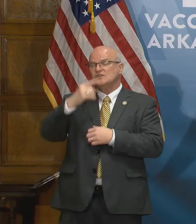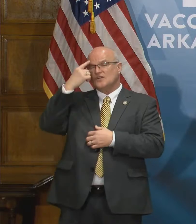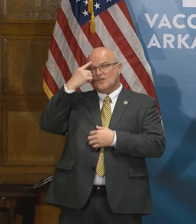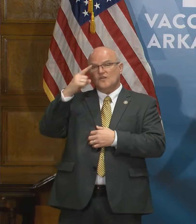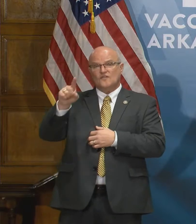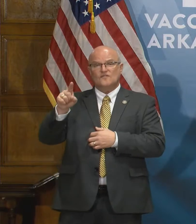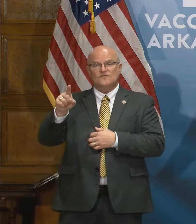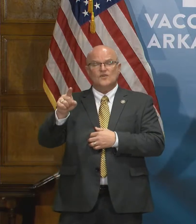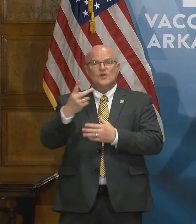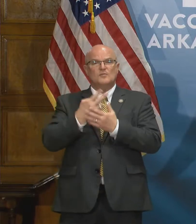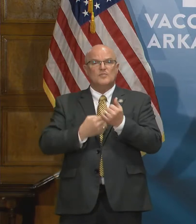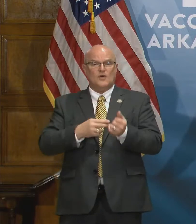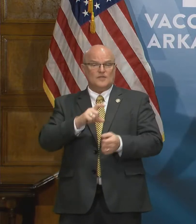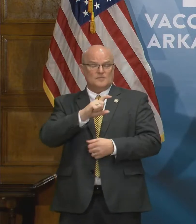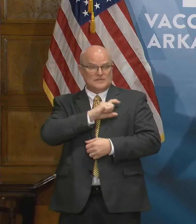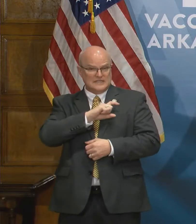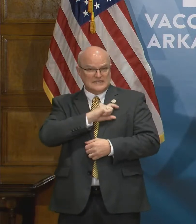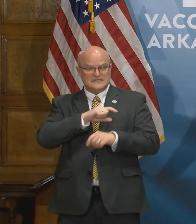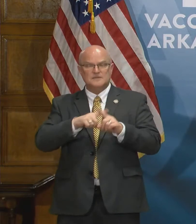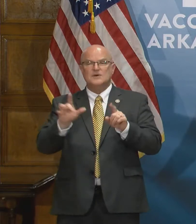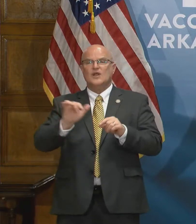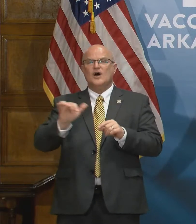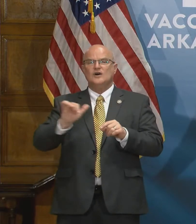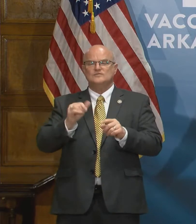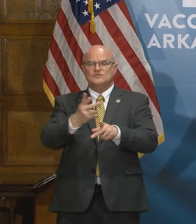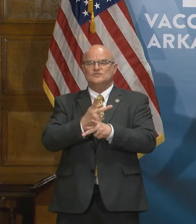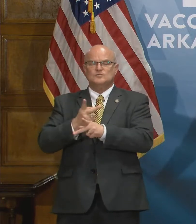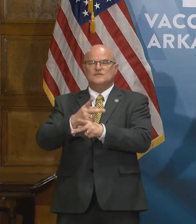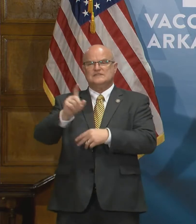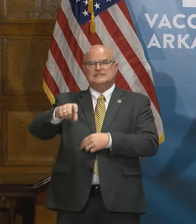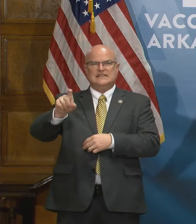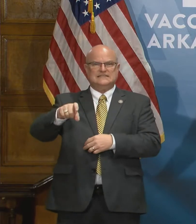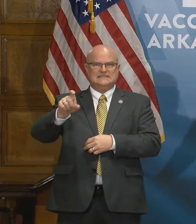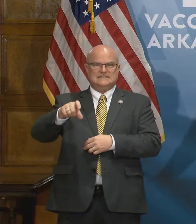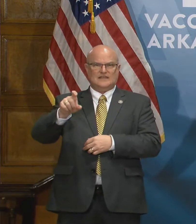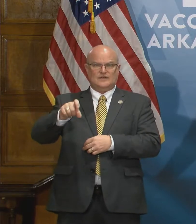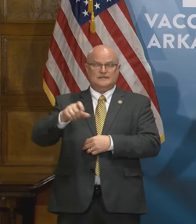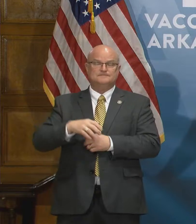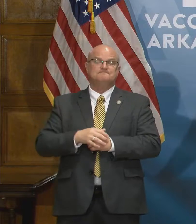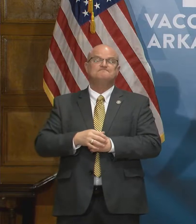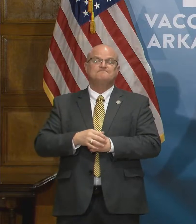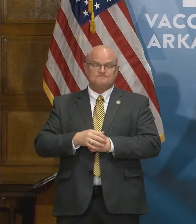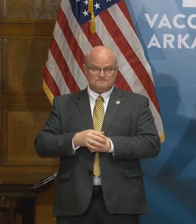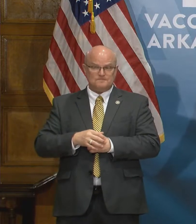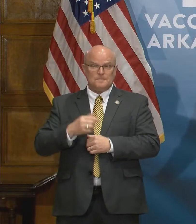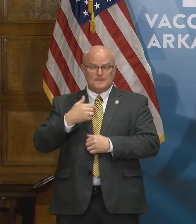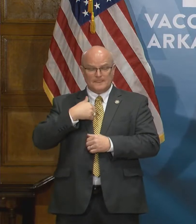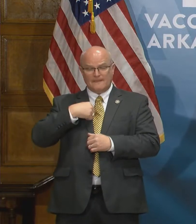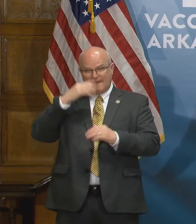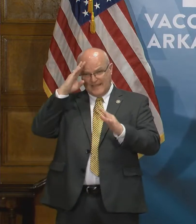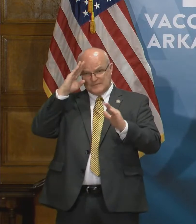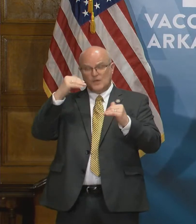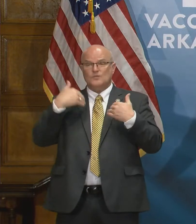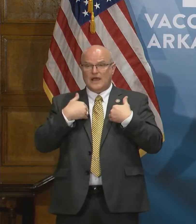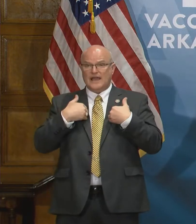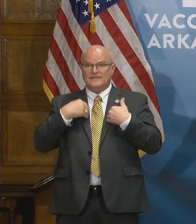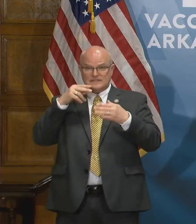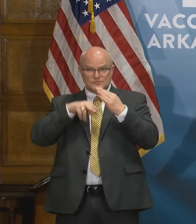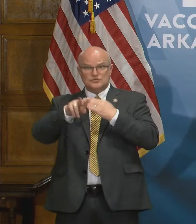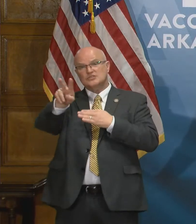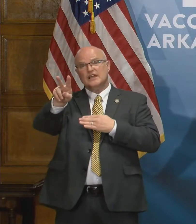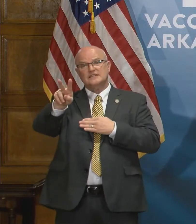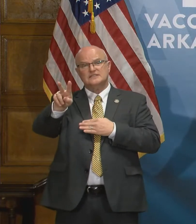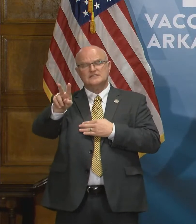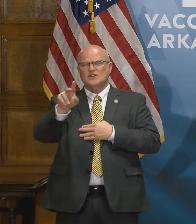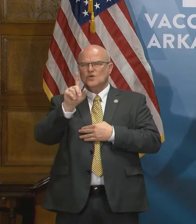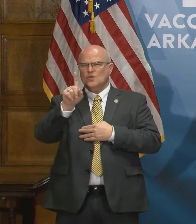for both policing but also the supervision that is necessary. But I do expect, and that's why we have this projection, it looks